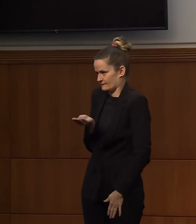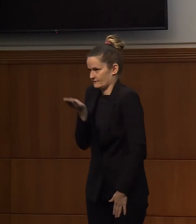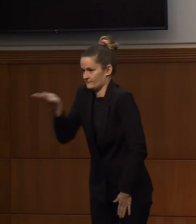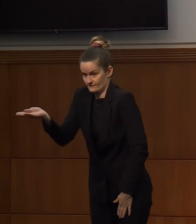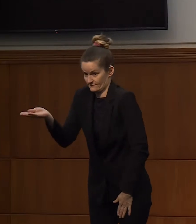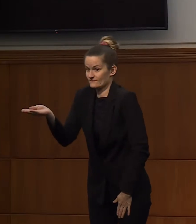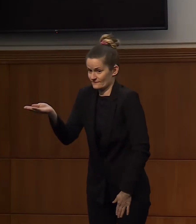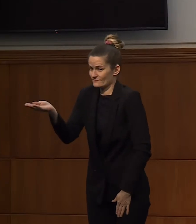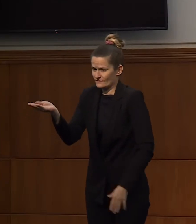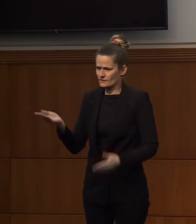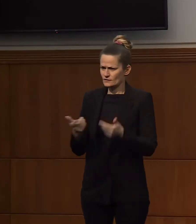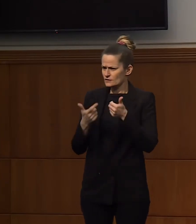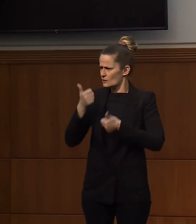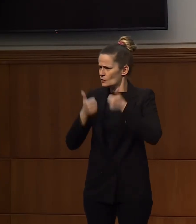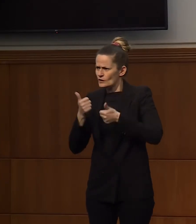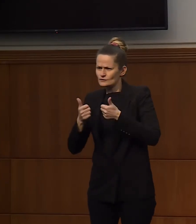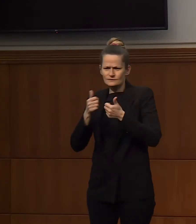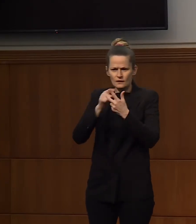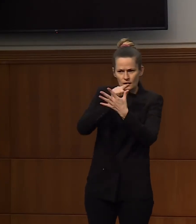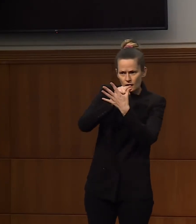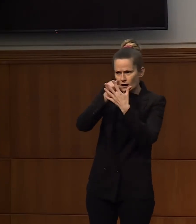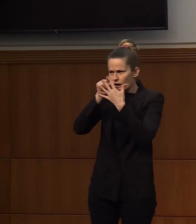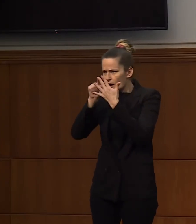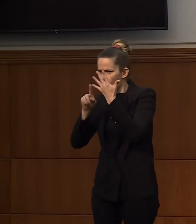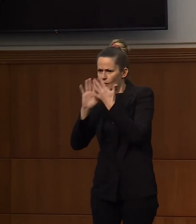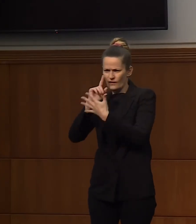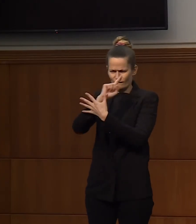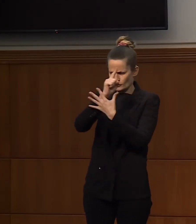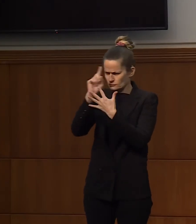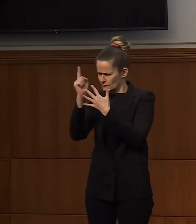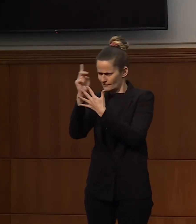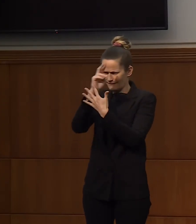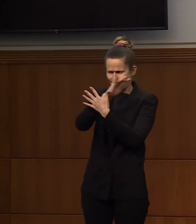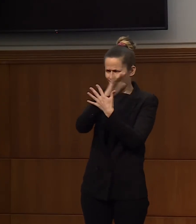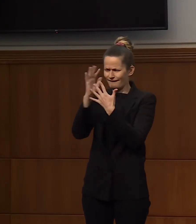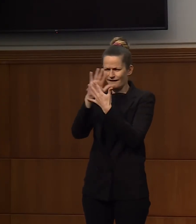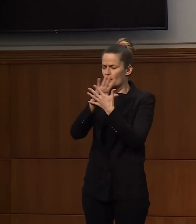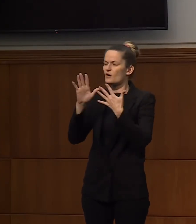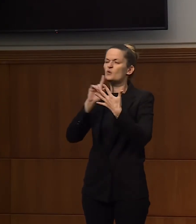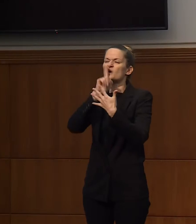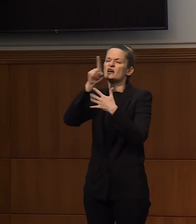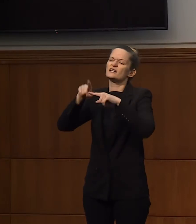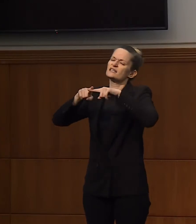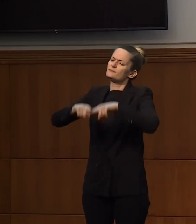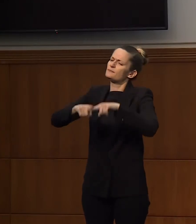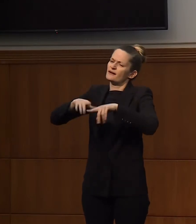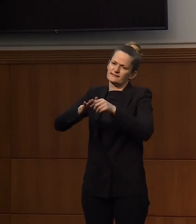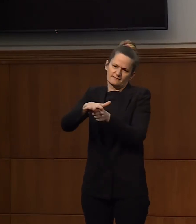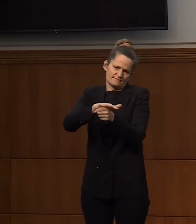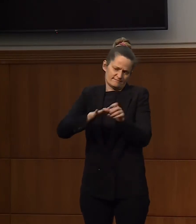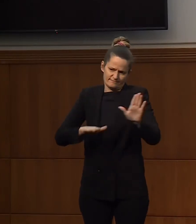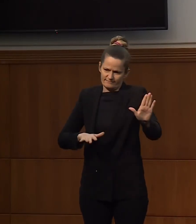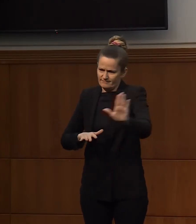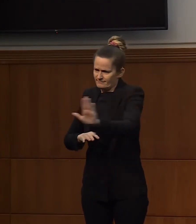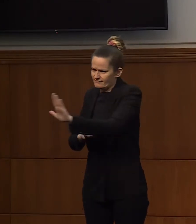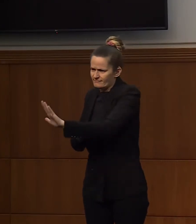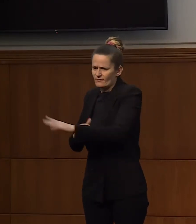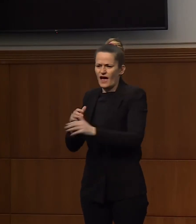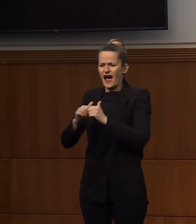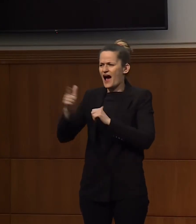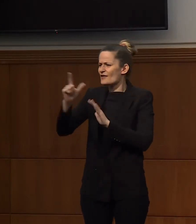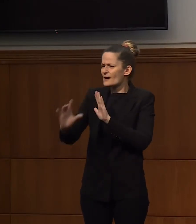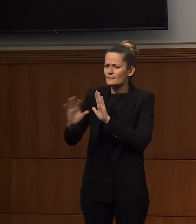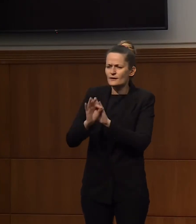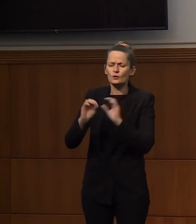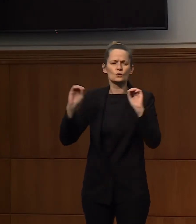reported first. I think it just depends on the locality. It depends on the size of the locality. There's not necessarily a distinct order that those would come